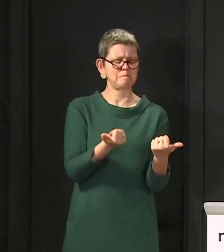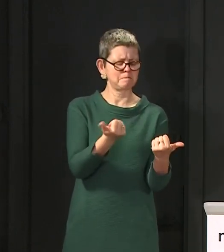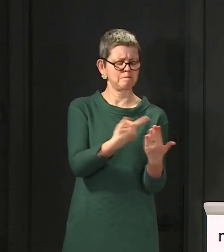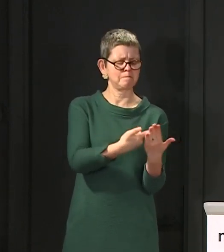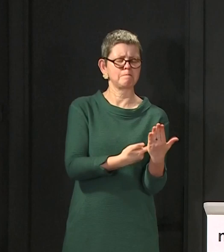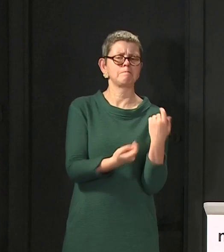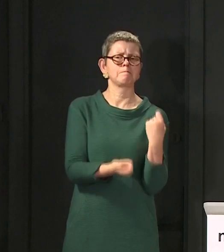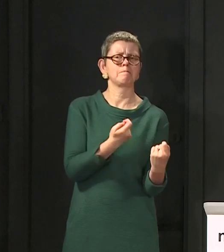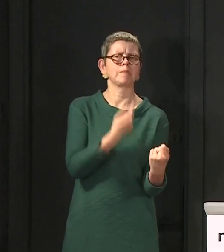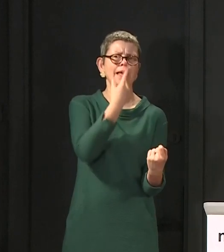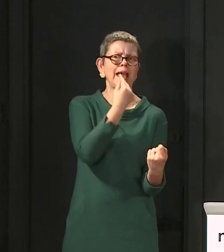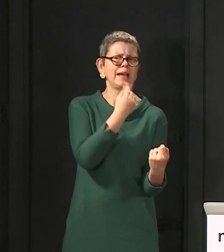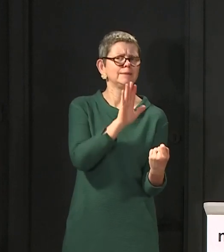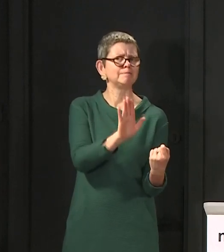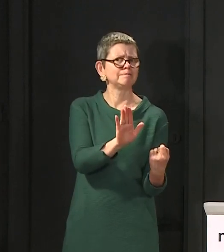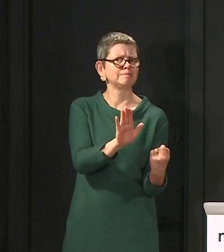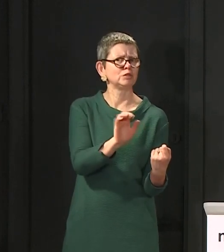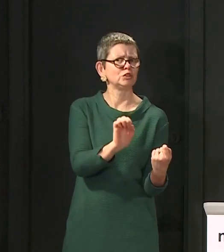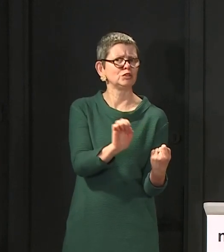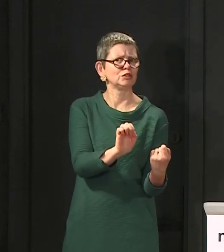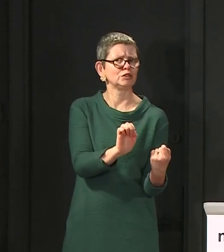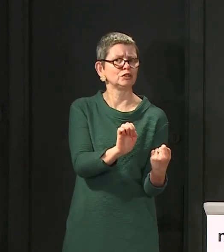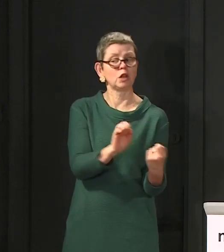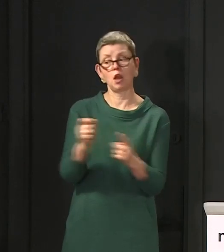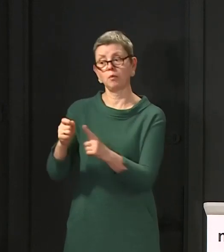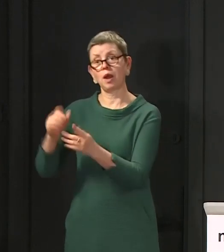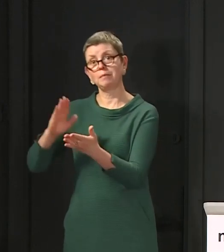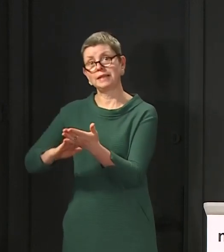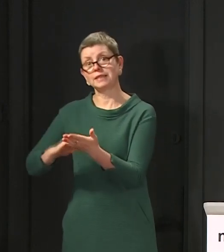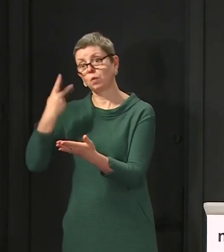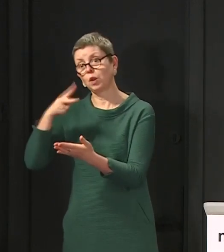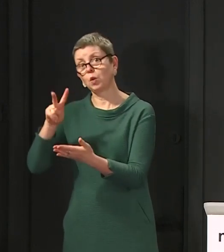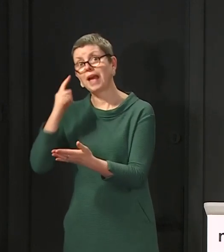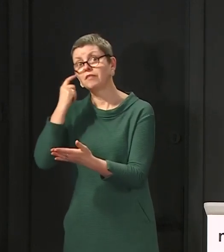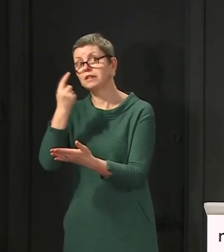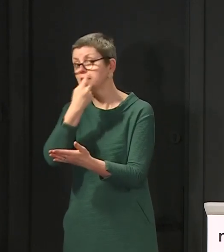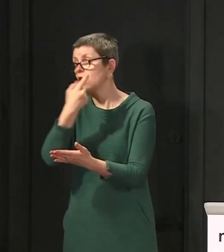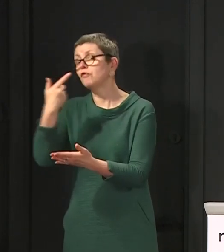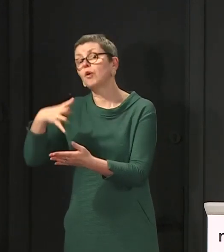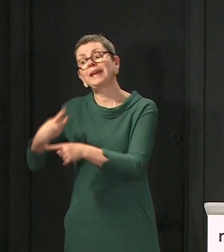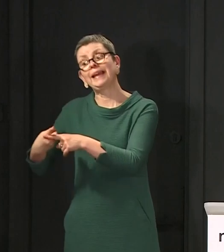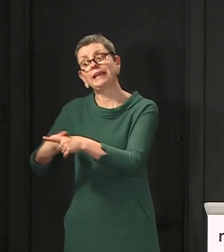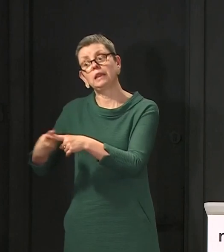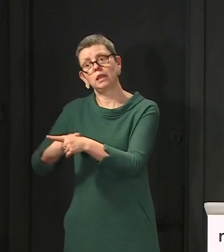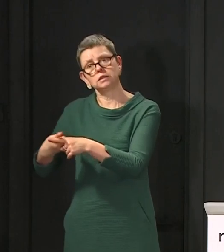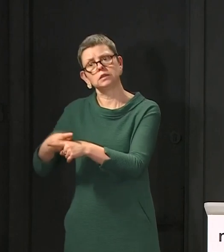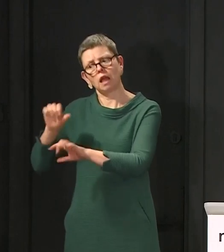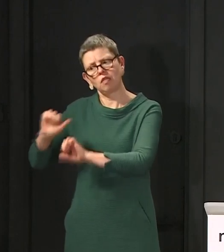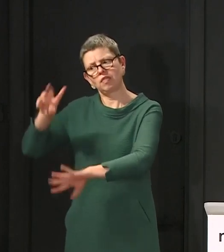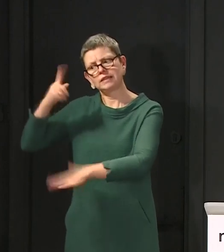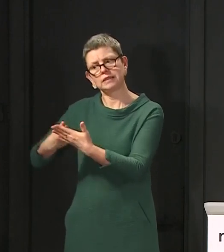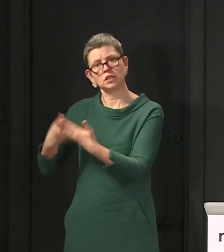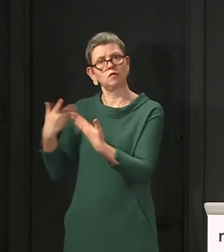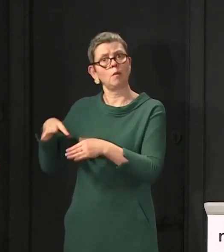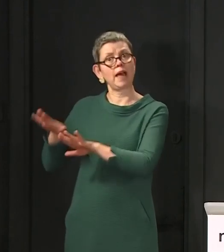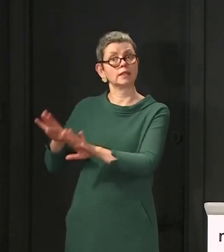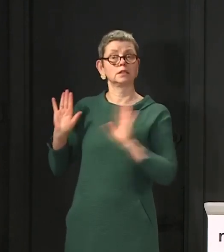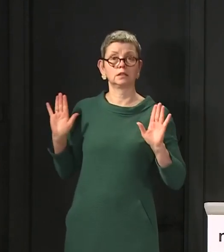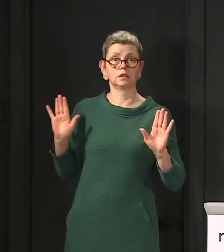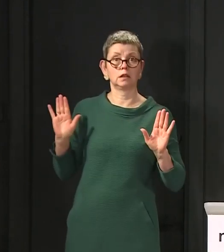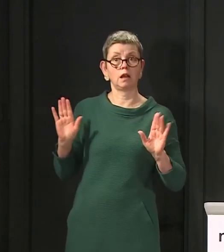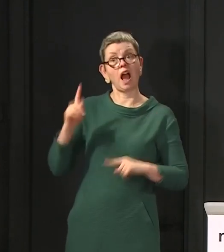overall message. The Prime Minister will look at the evidence in England and reach his own conclusions, and I absolutely believe that all of